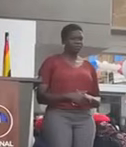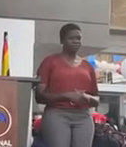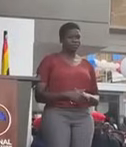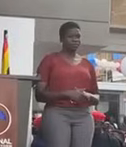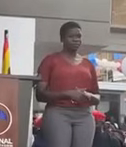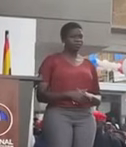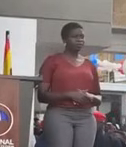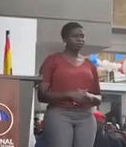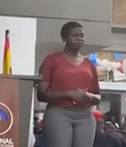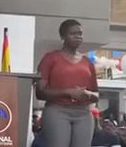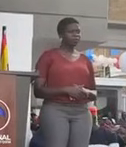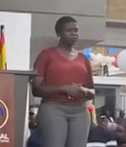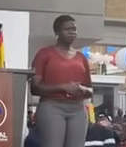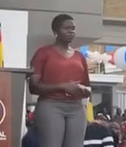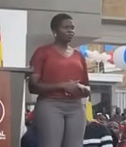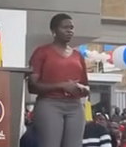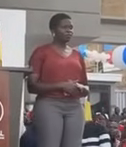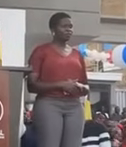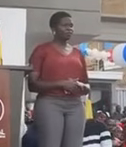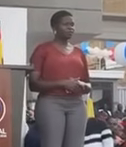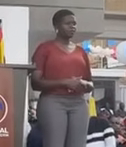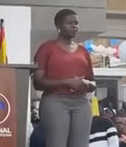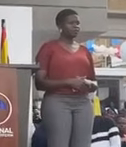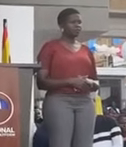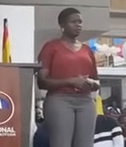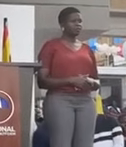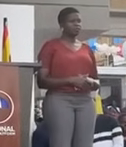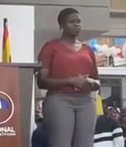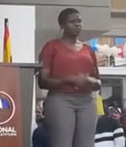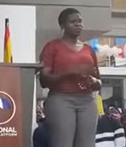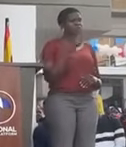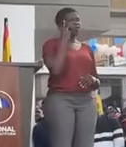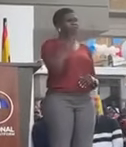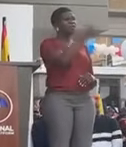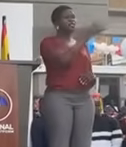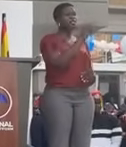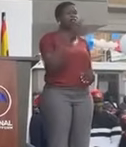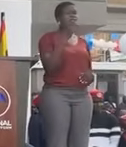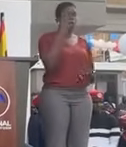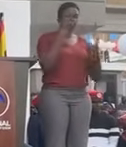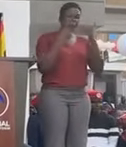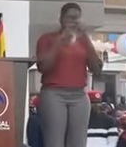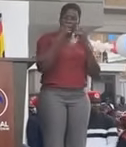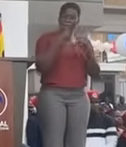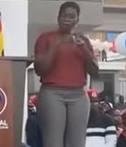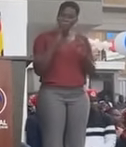Kumuwe ni kamako, amazike gaku wende kona viwa gamao.